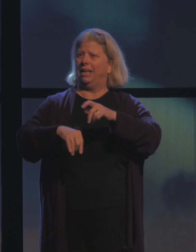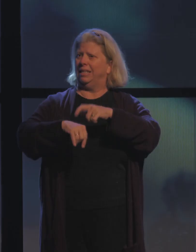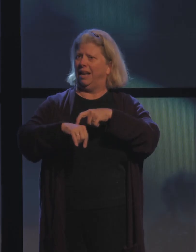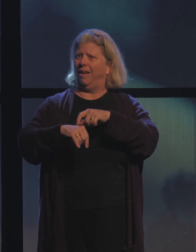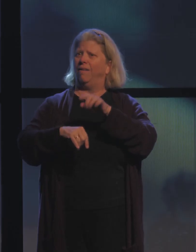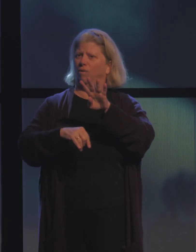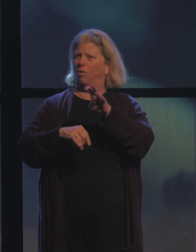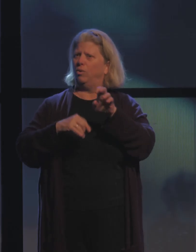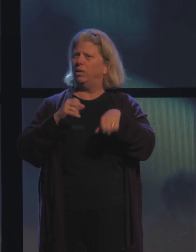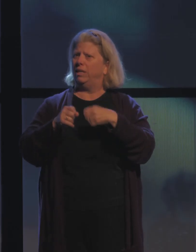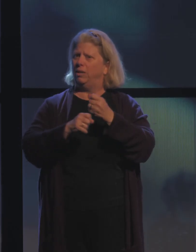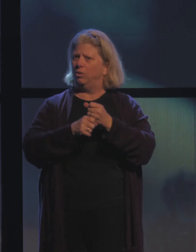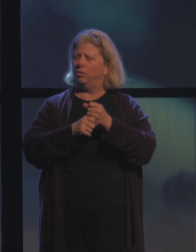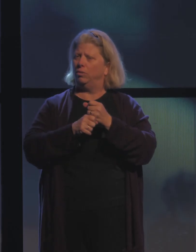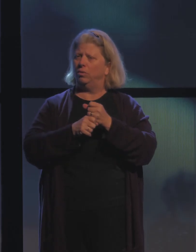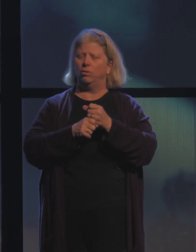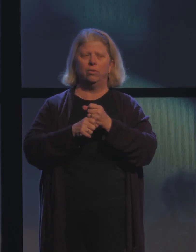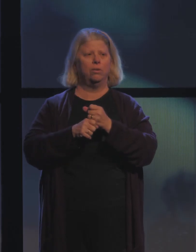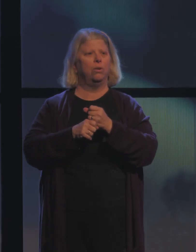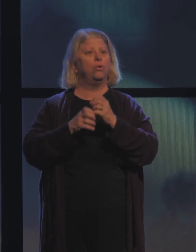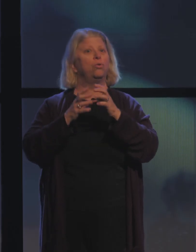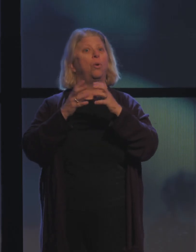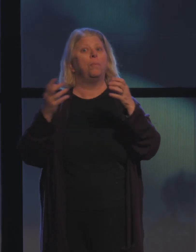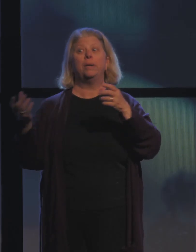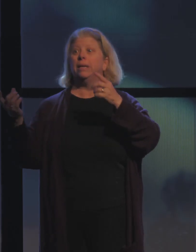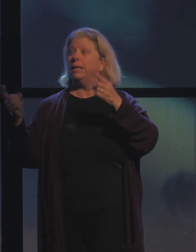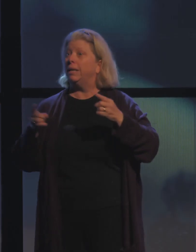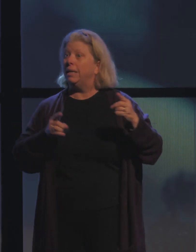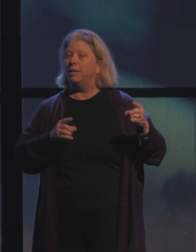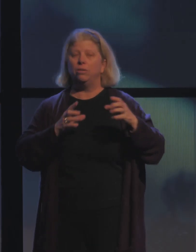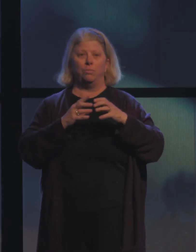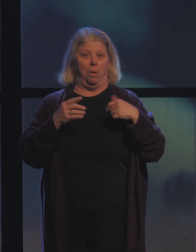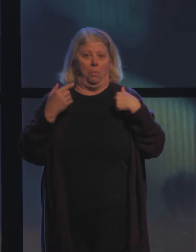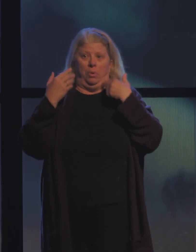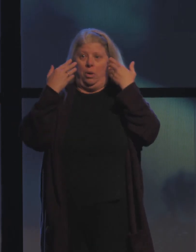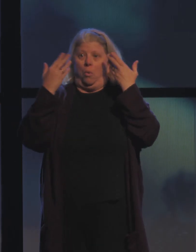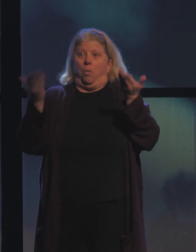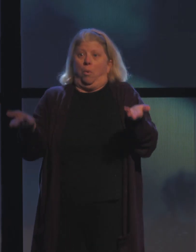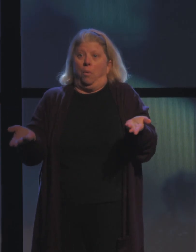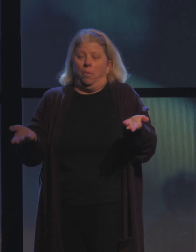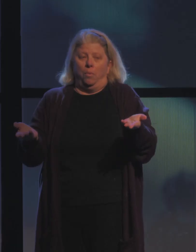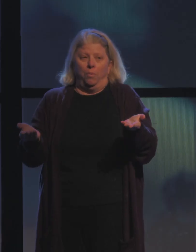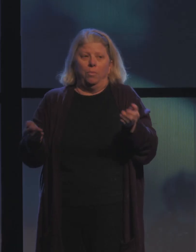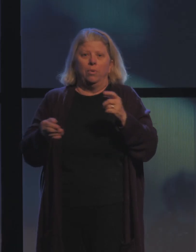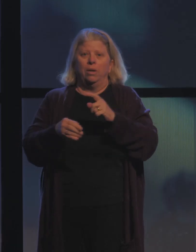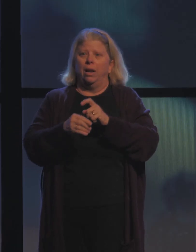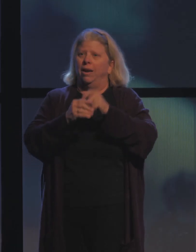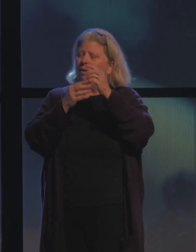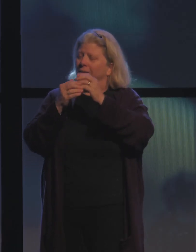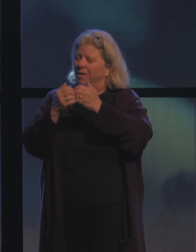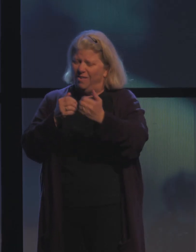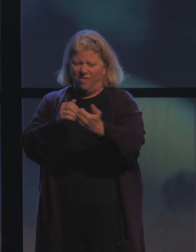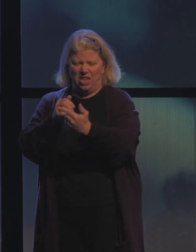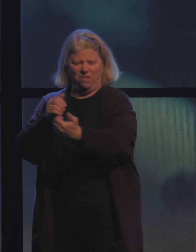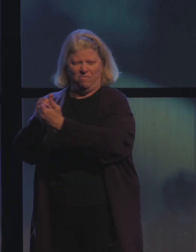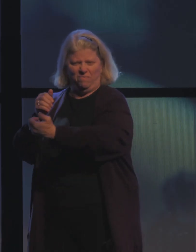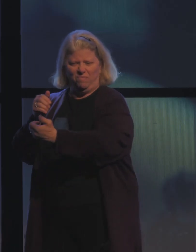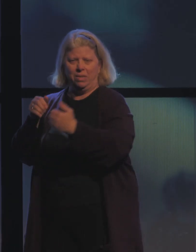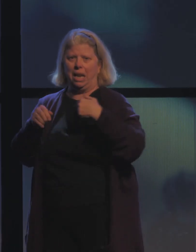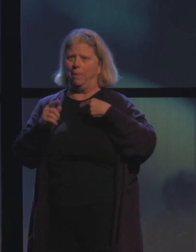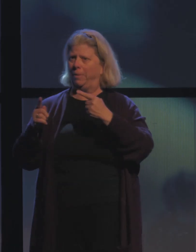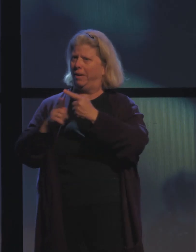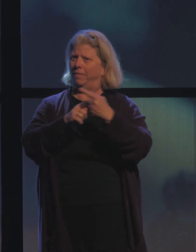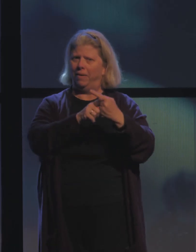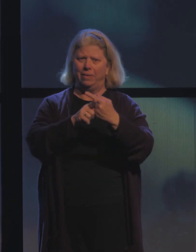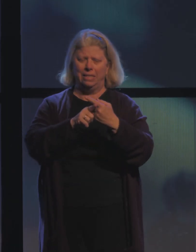400 years. There was so much that was going on and so much that we don't even know. It was a time of division. It was a time of